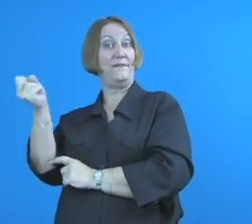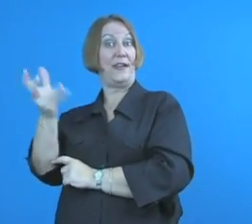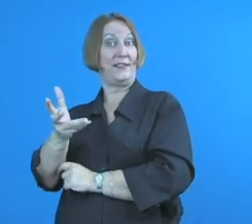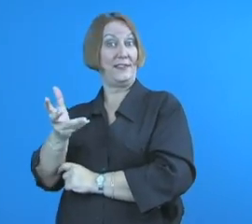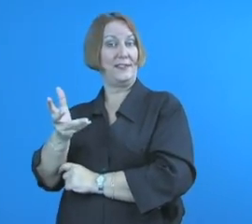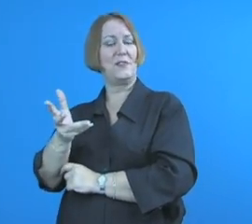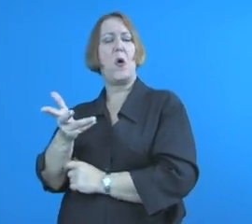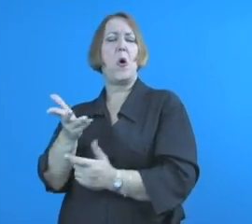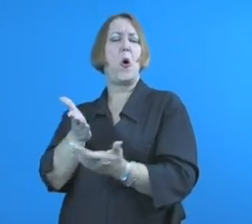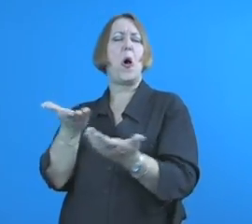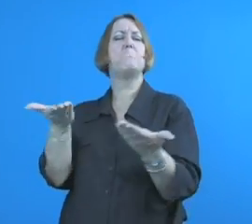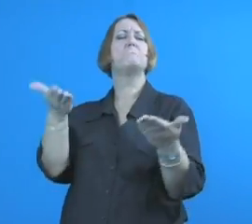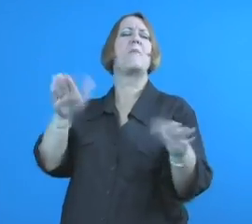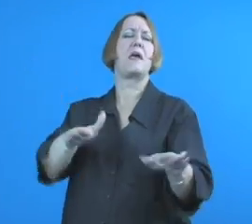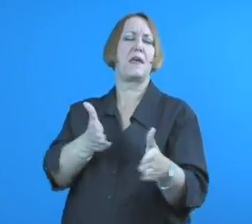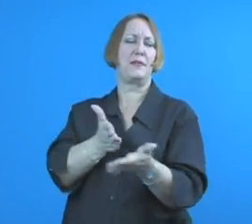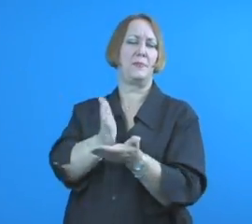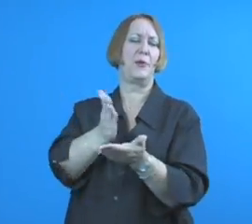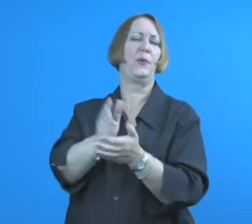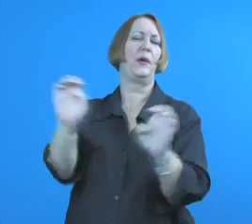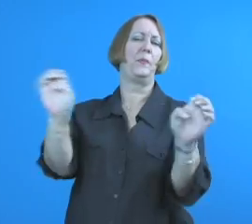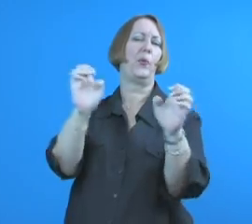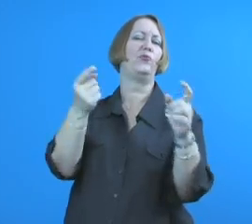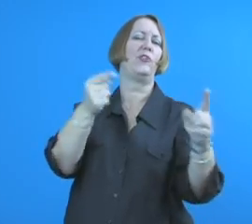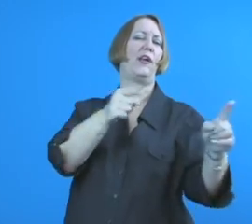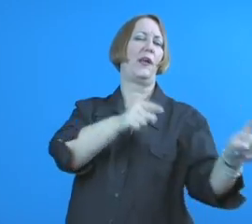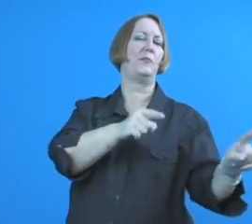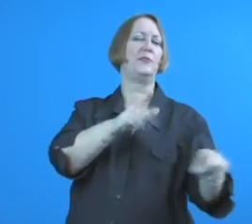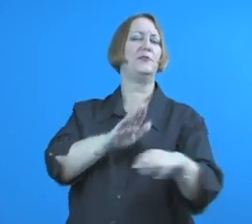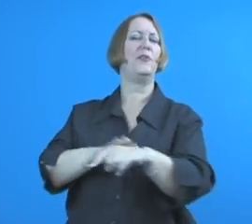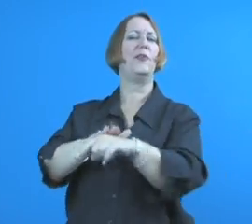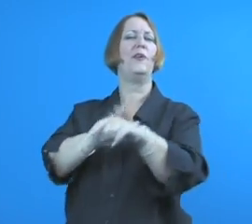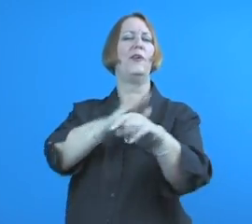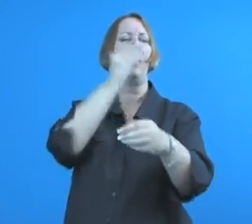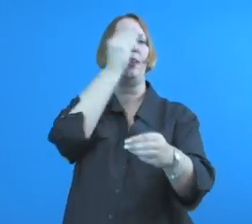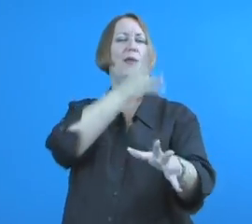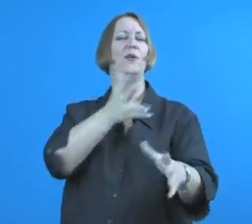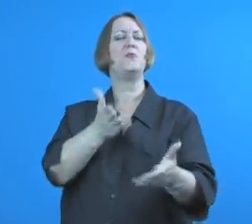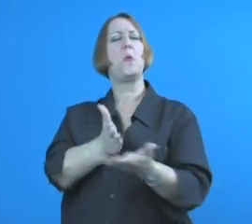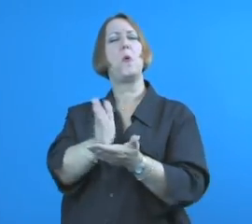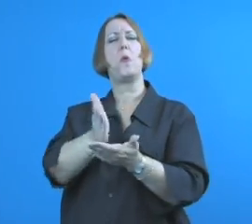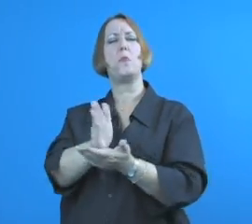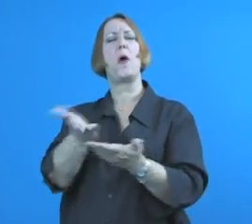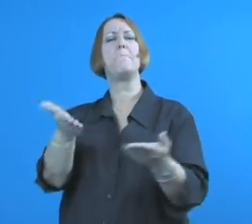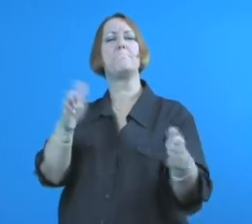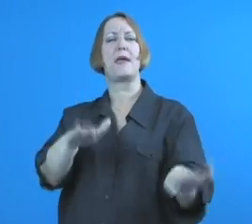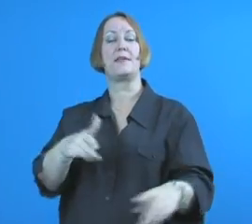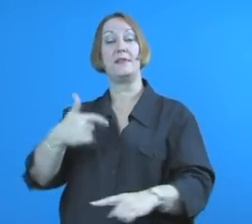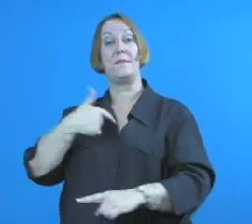current circumstance: FEMA, FCC, state and local governments, broadcasters, media, etc.